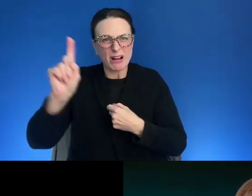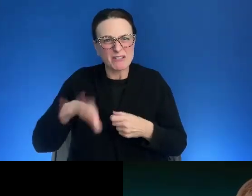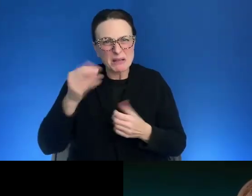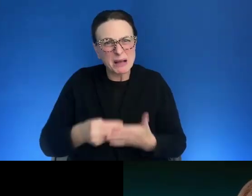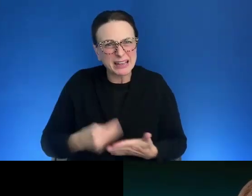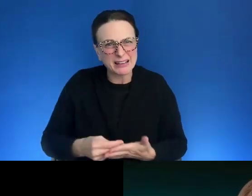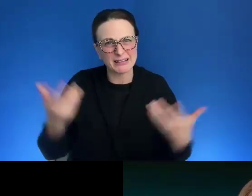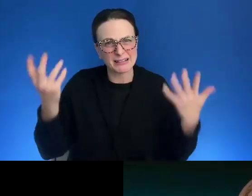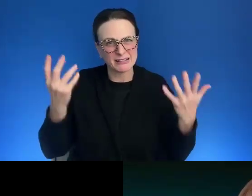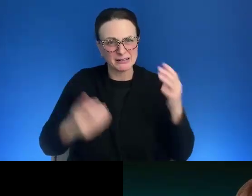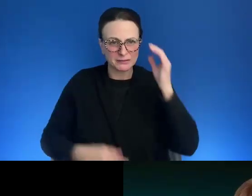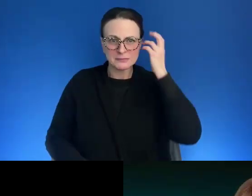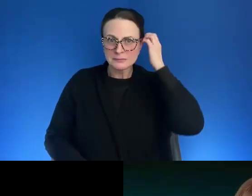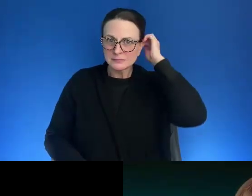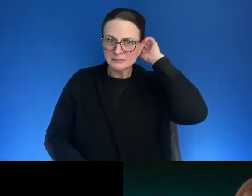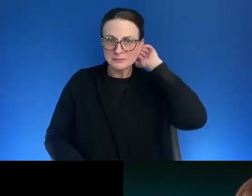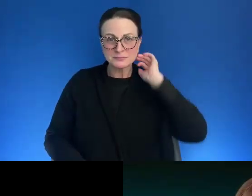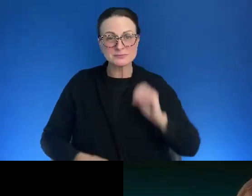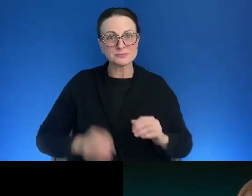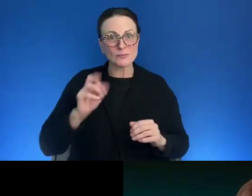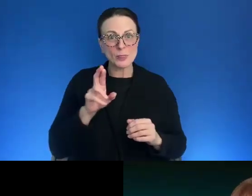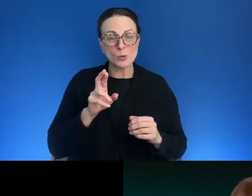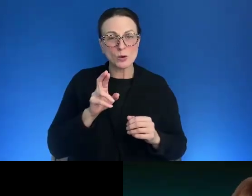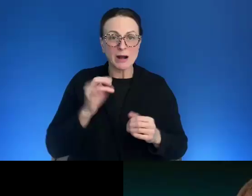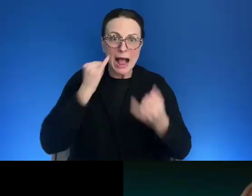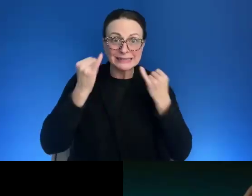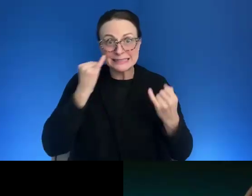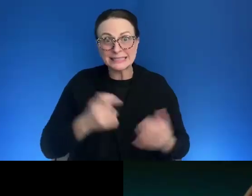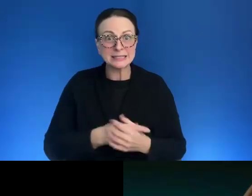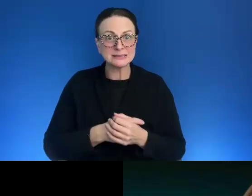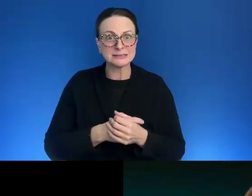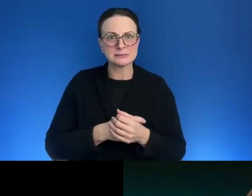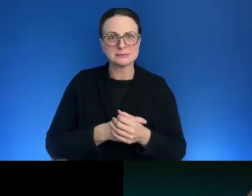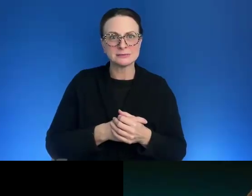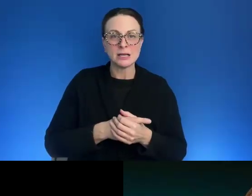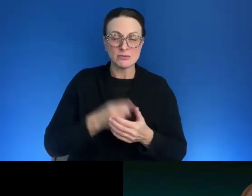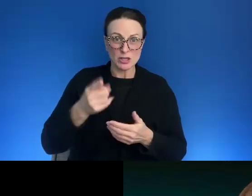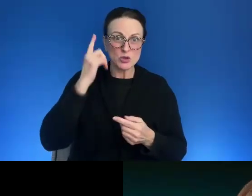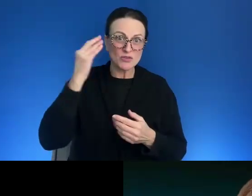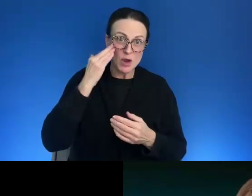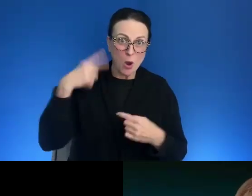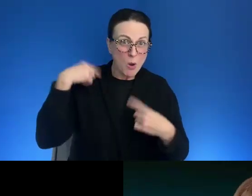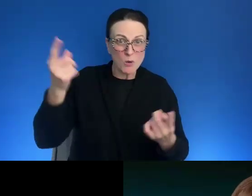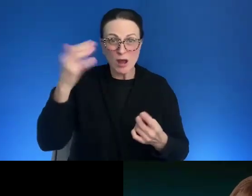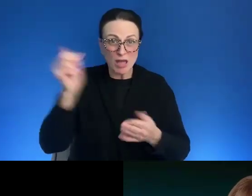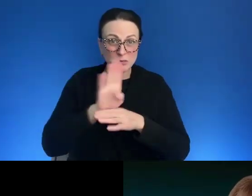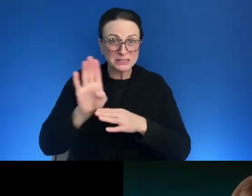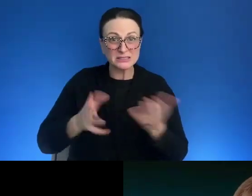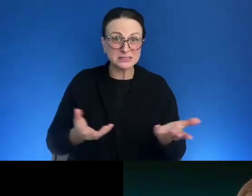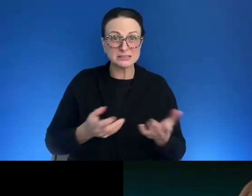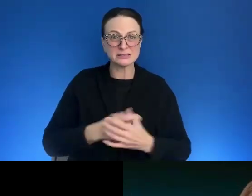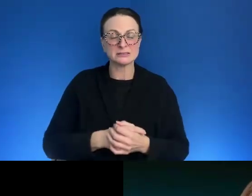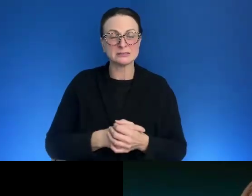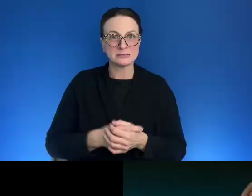find some other money? Or there ideas that you have that you've known other businesses perhaps that